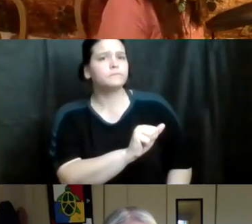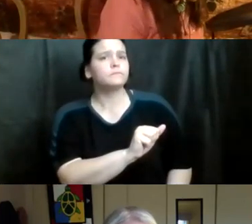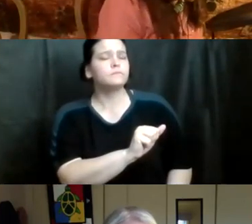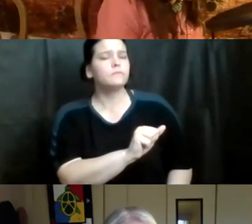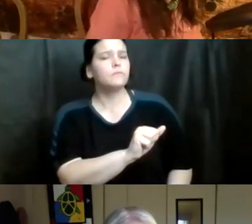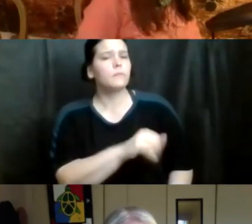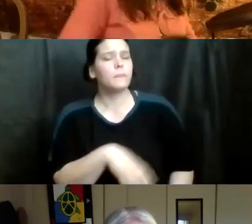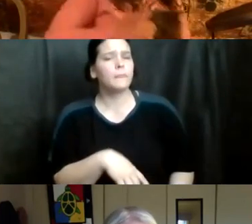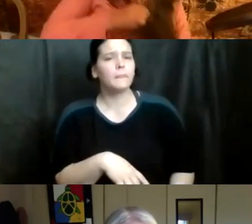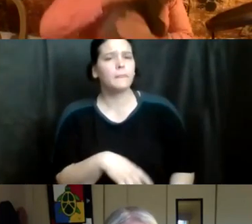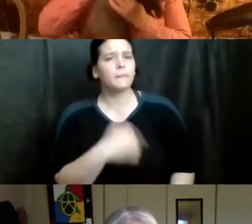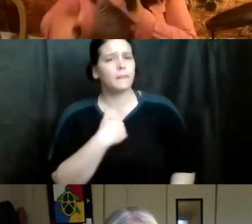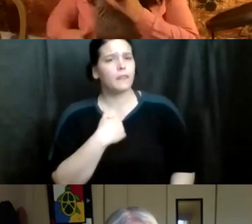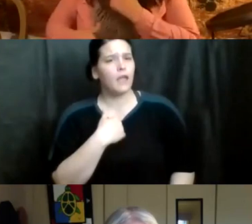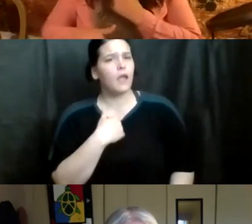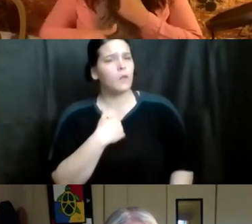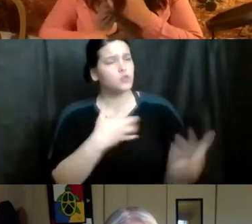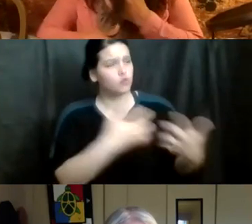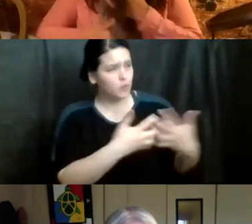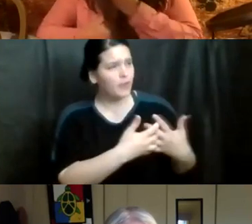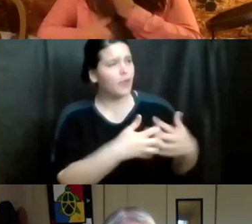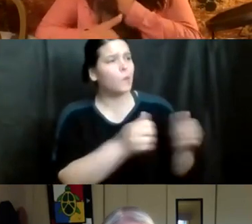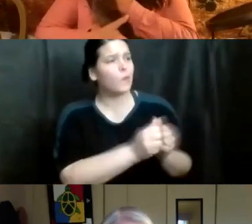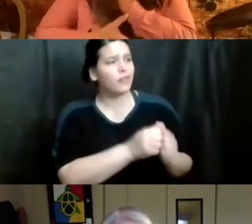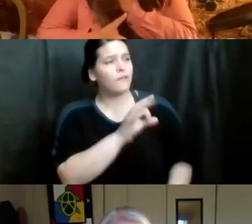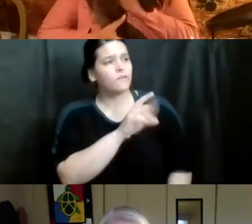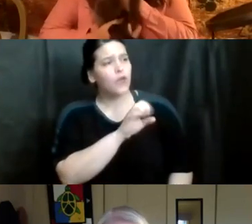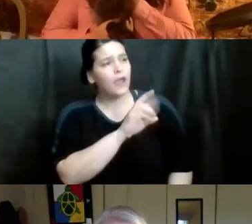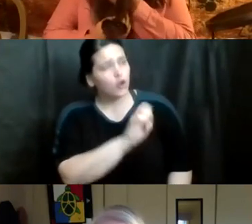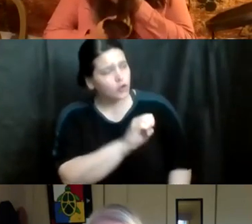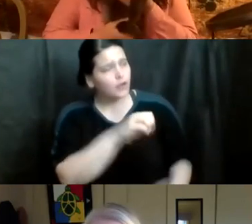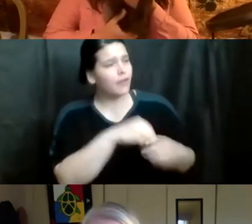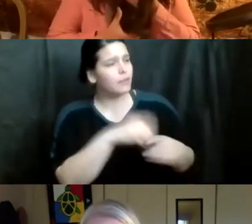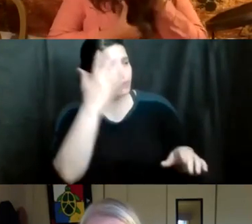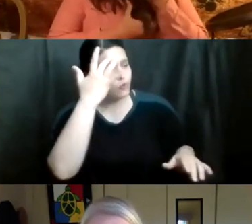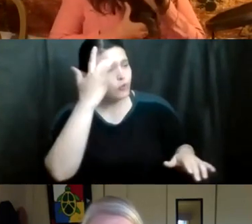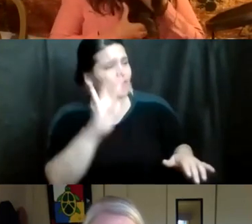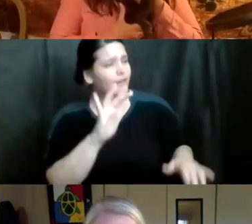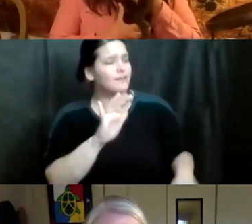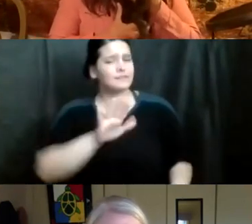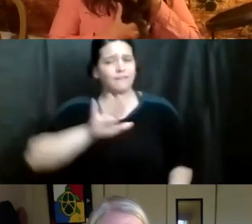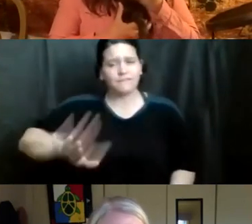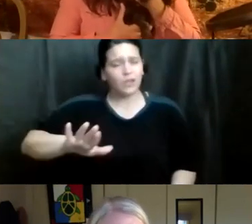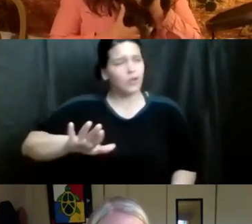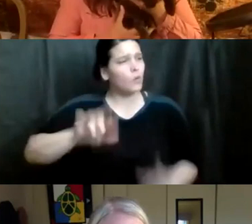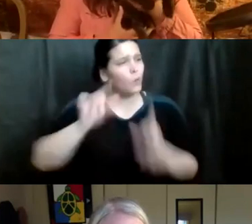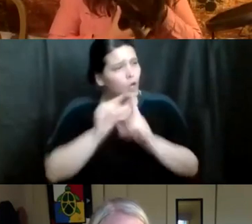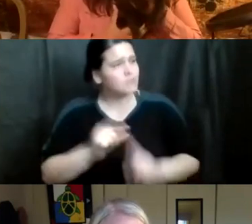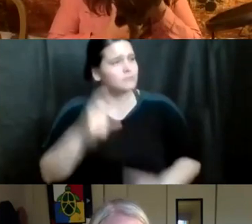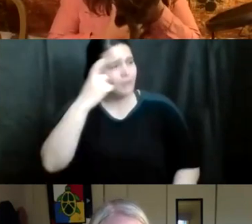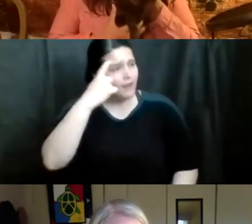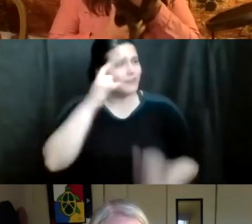I was a roommate with Frere, and the brilliance of the words in the mind is constantly going as